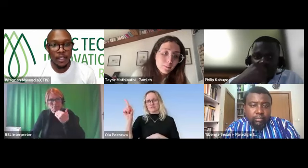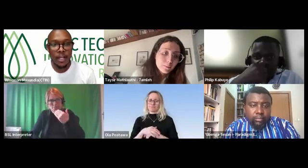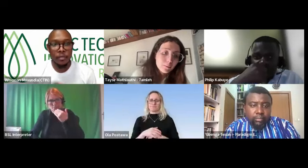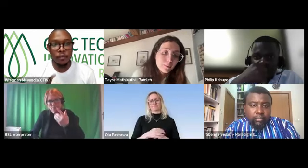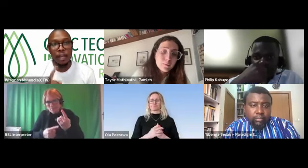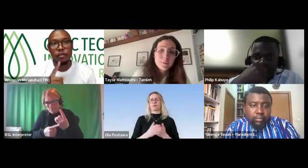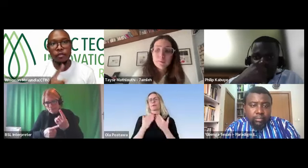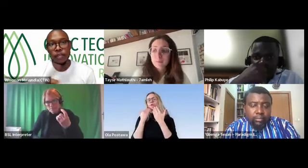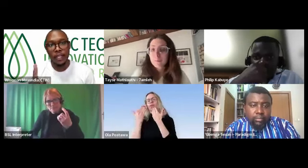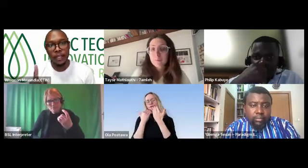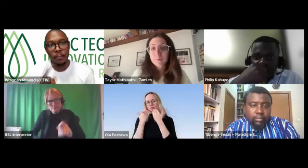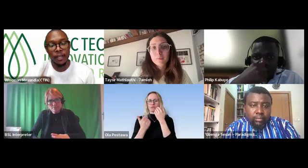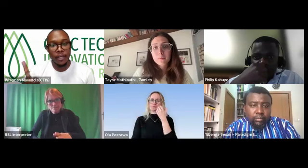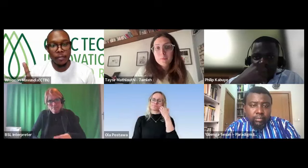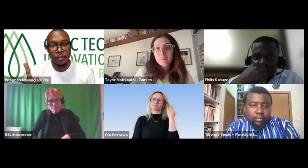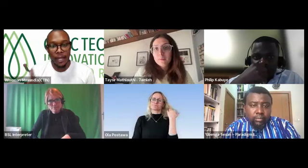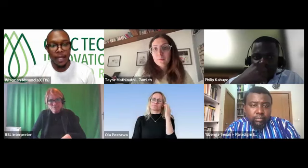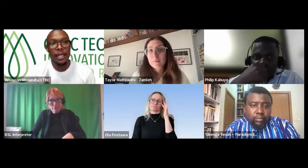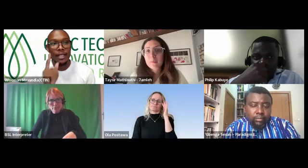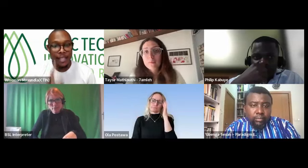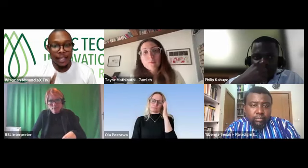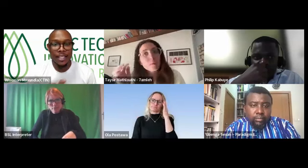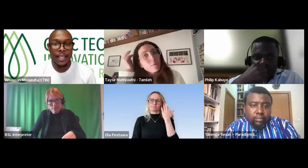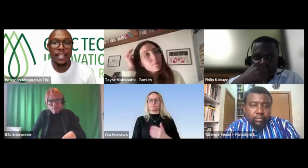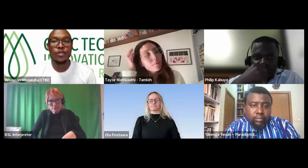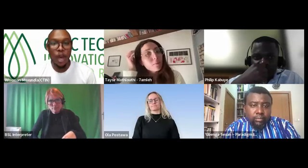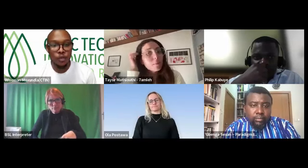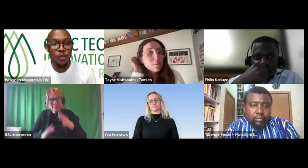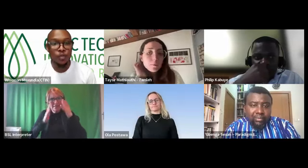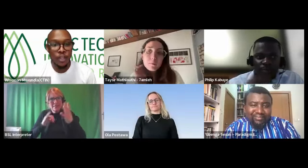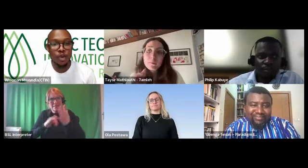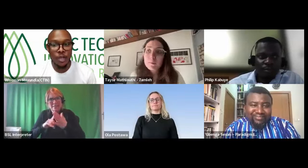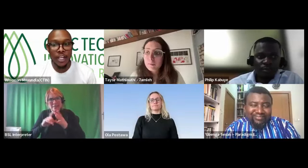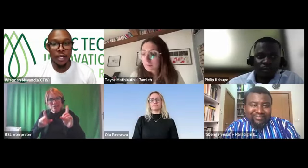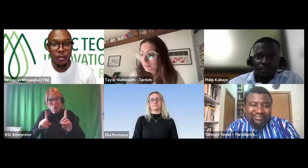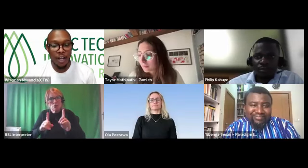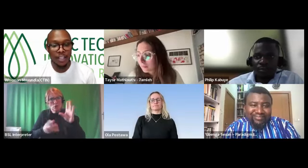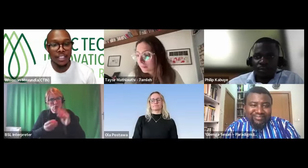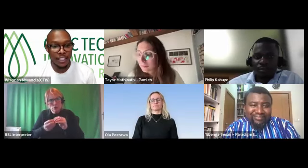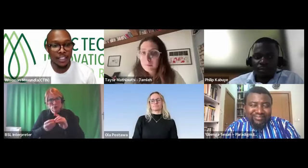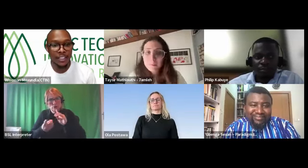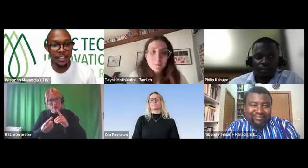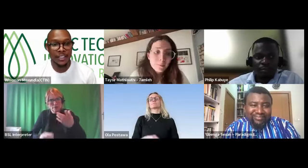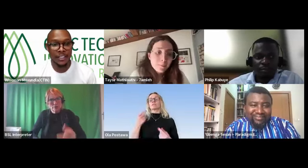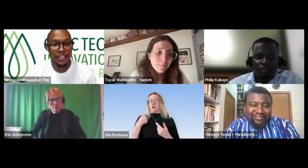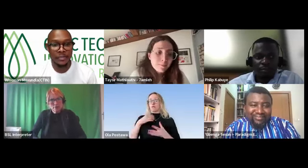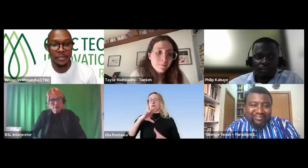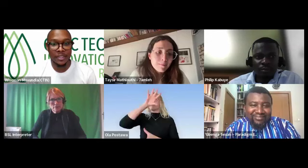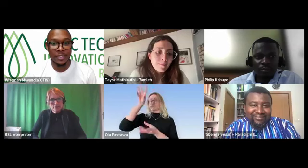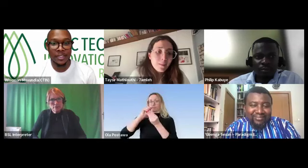you, Taysir. And before I move to Philip and Gbenga, 10 seconds, what would be your concluding remarks?